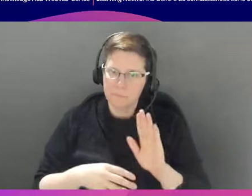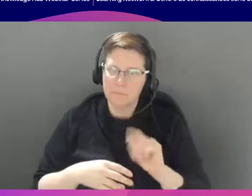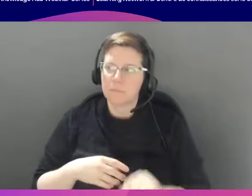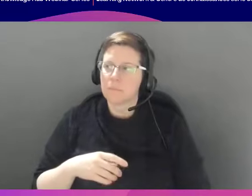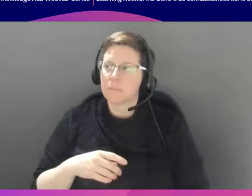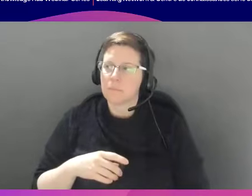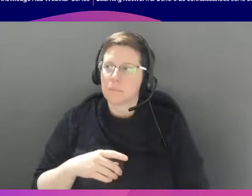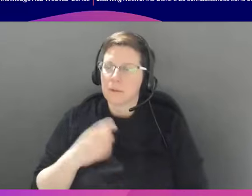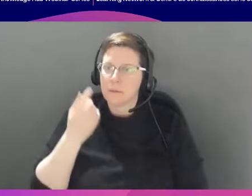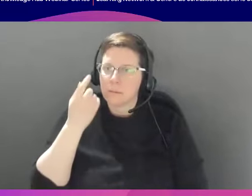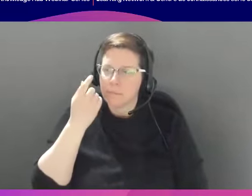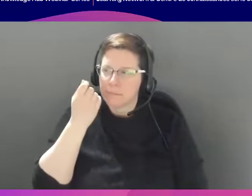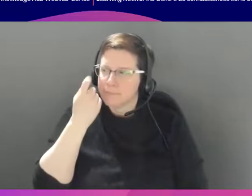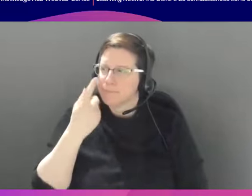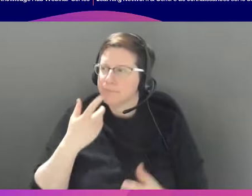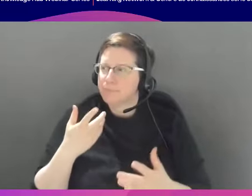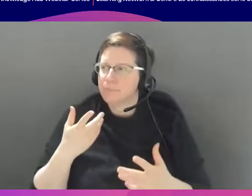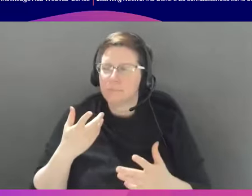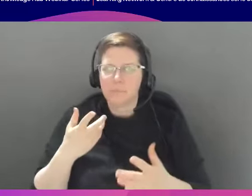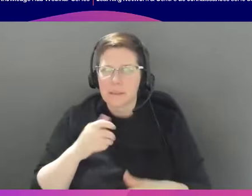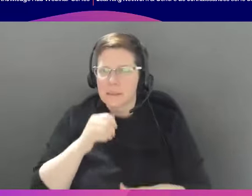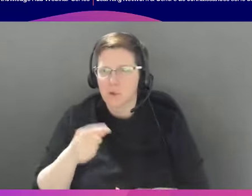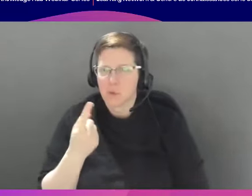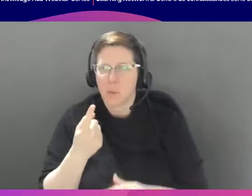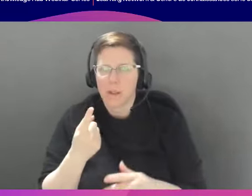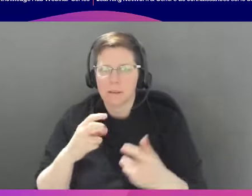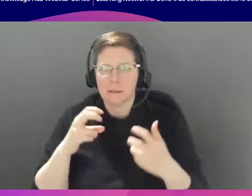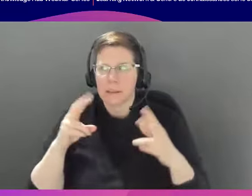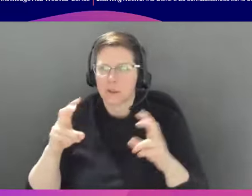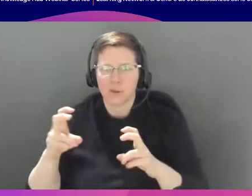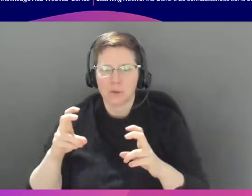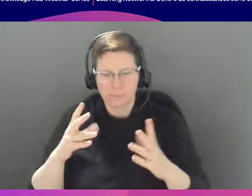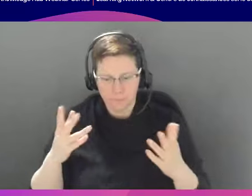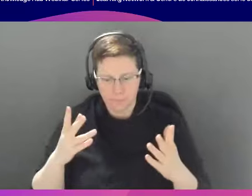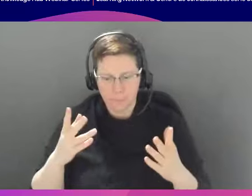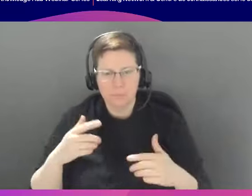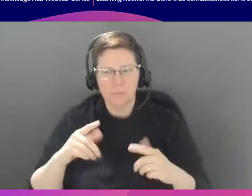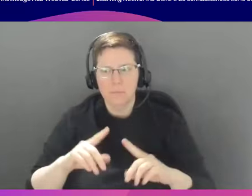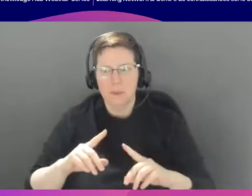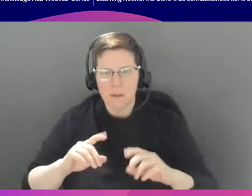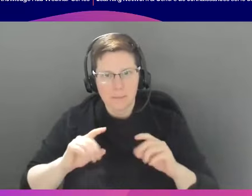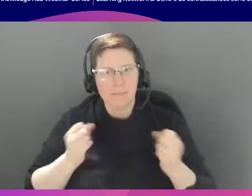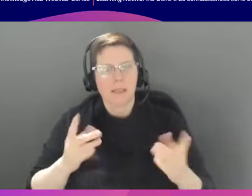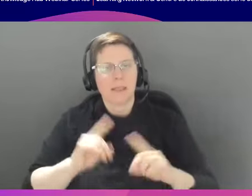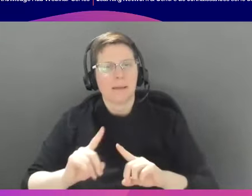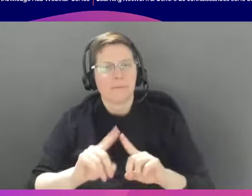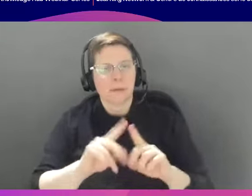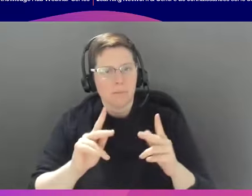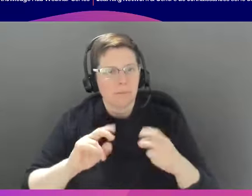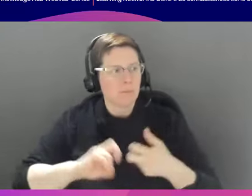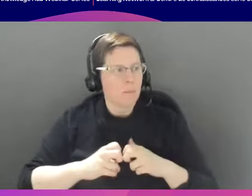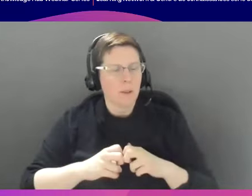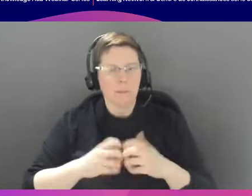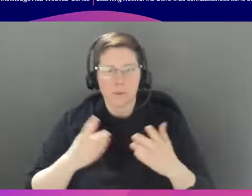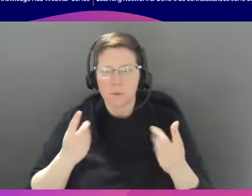it's a slew of a lot of other issues that these platforms are kind of dealing with. I think we can think about it in the context